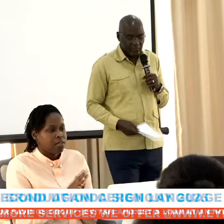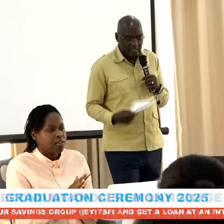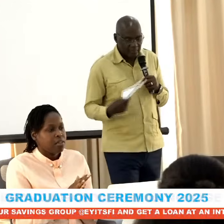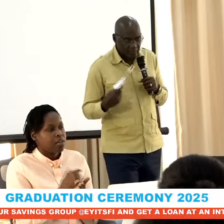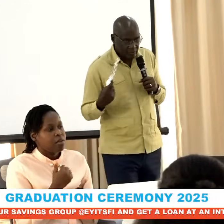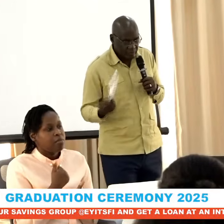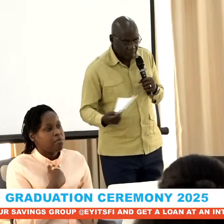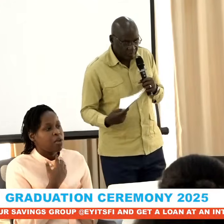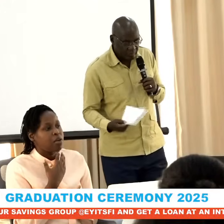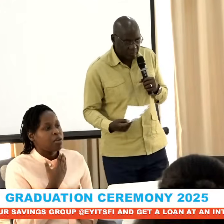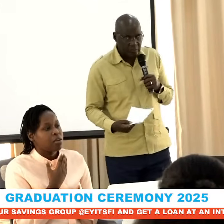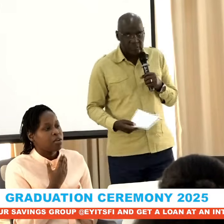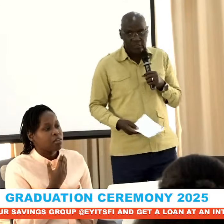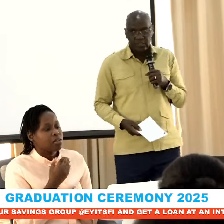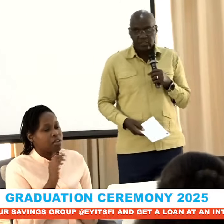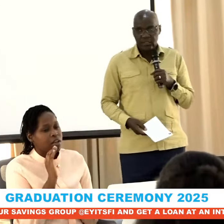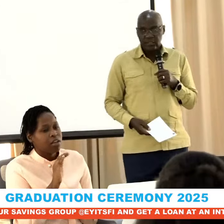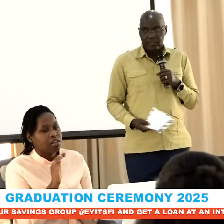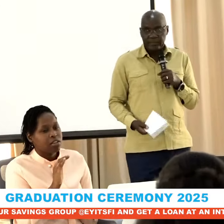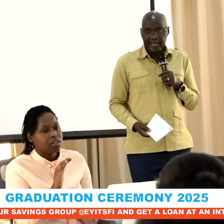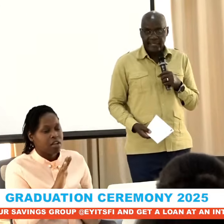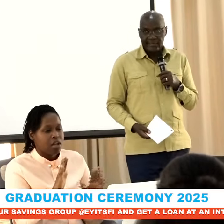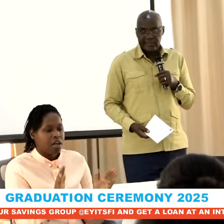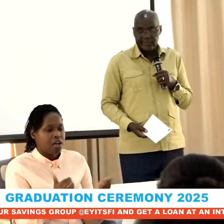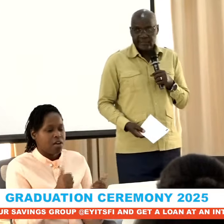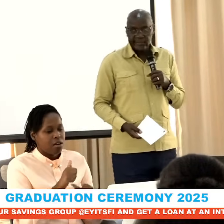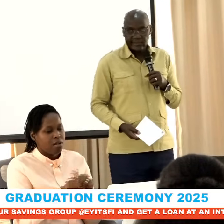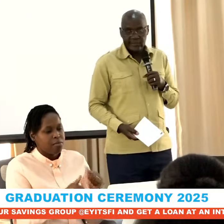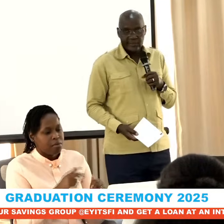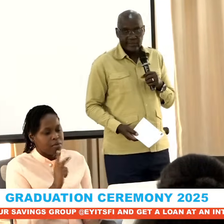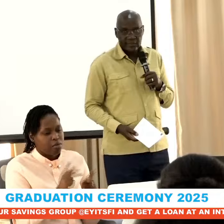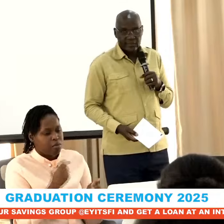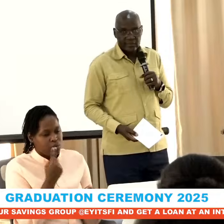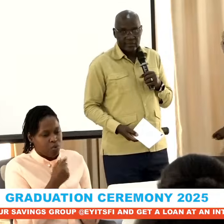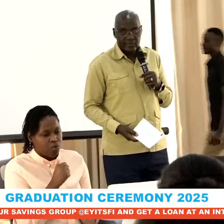asking, what about those people who don't see? The blind.